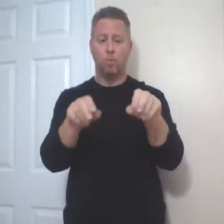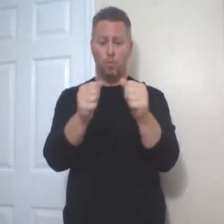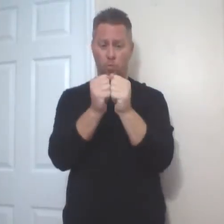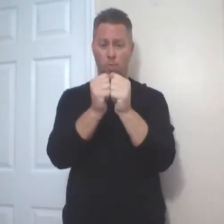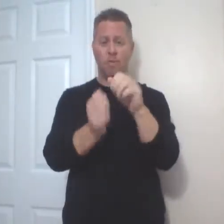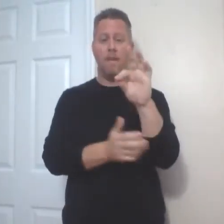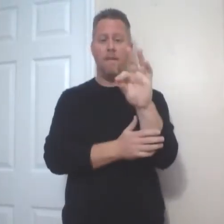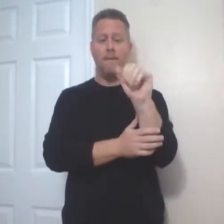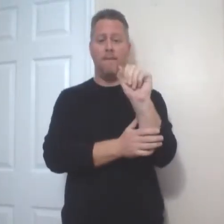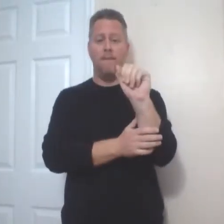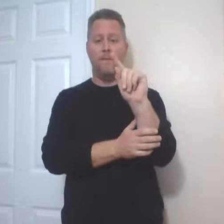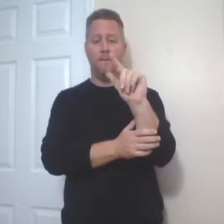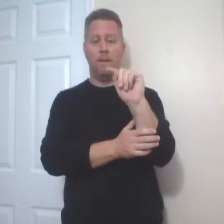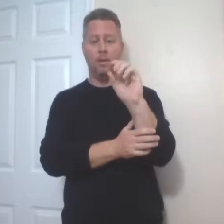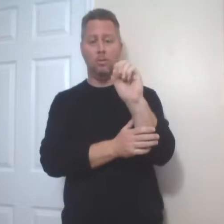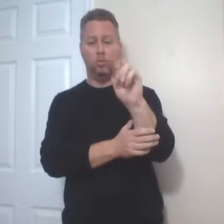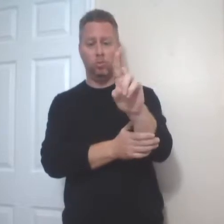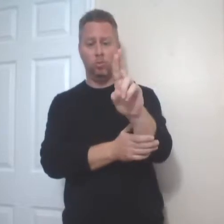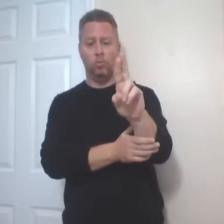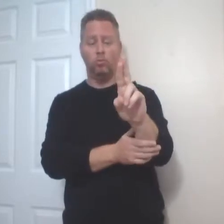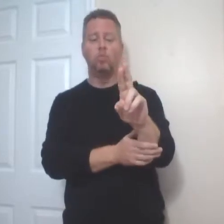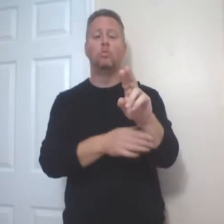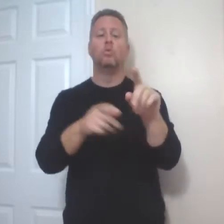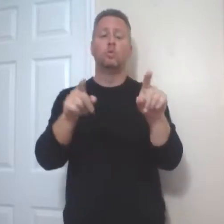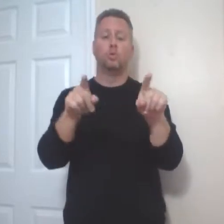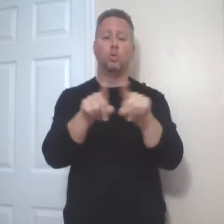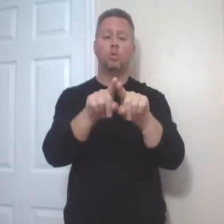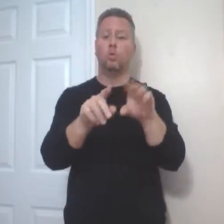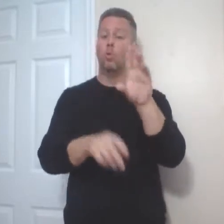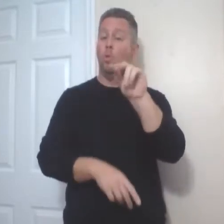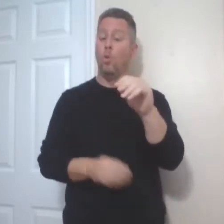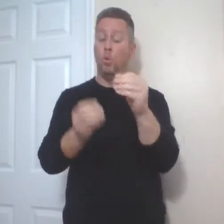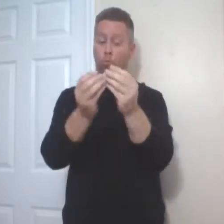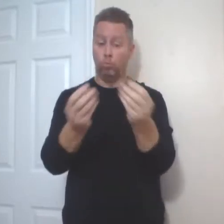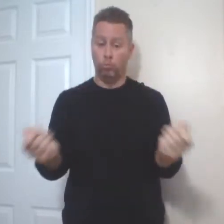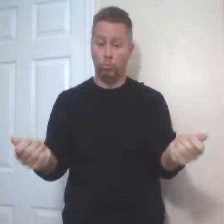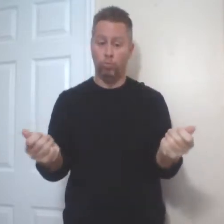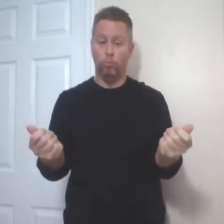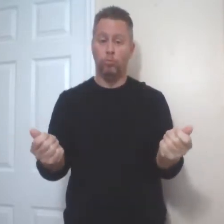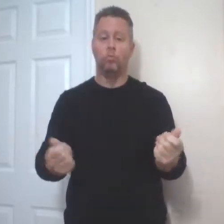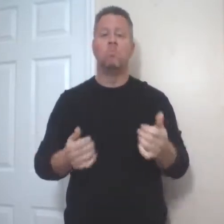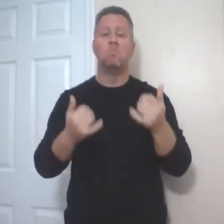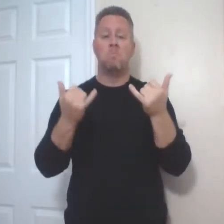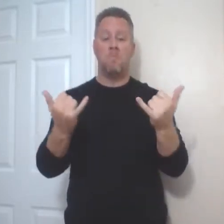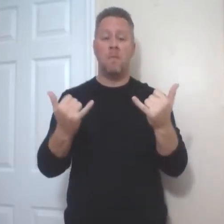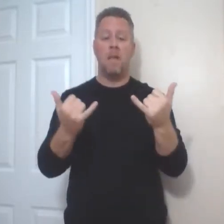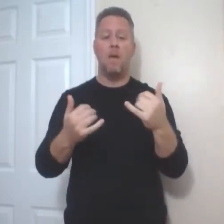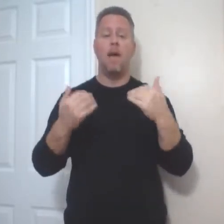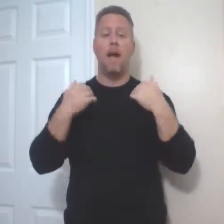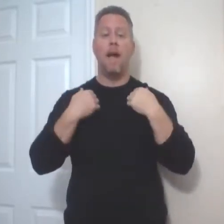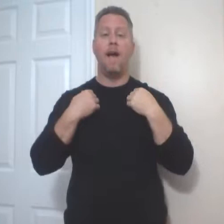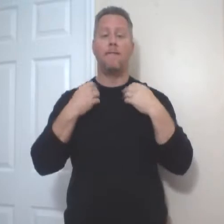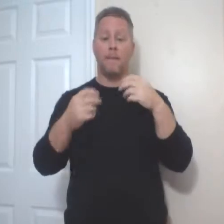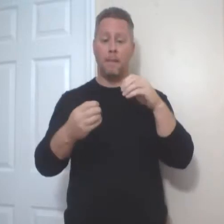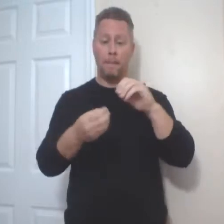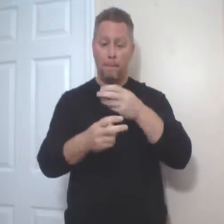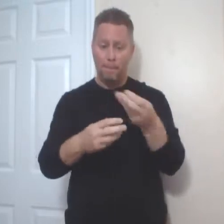look at equations that have no solutions. Let's get started. Alright, here we have a very basic equation. Here we have 3x minus